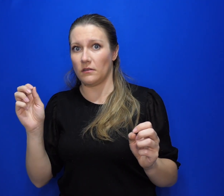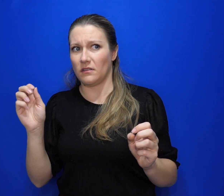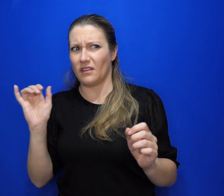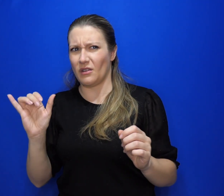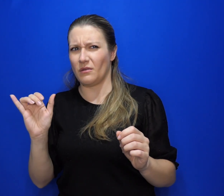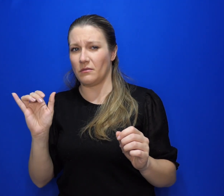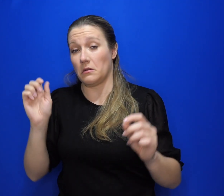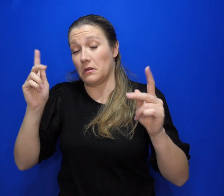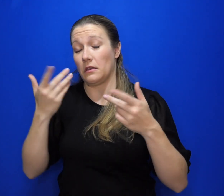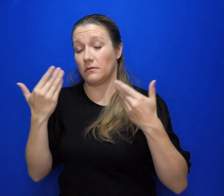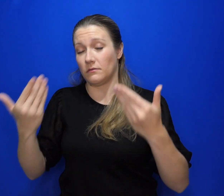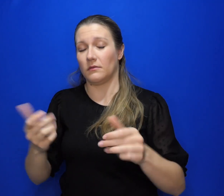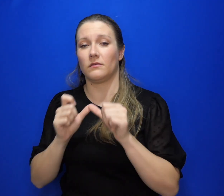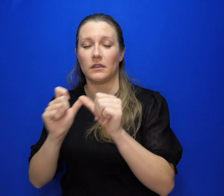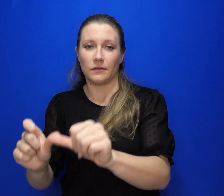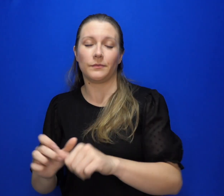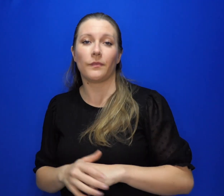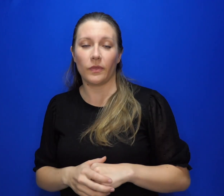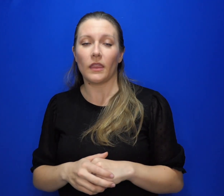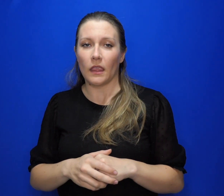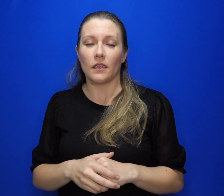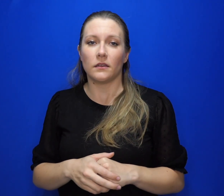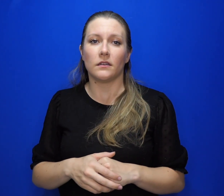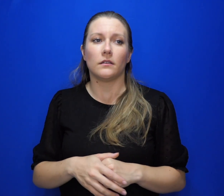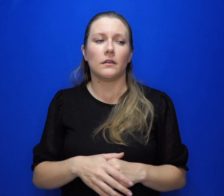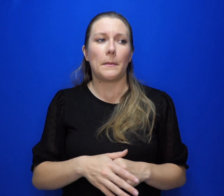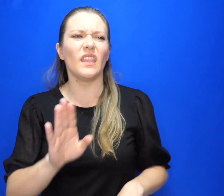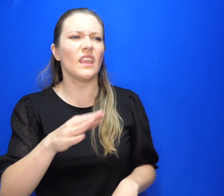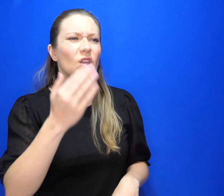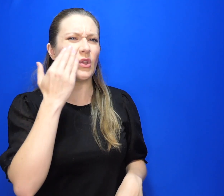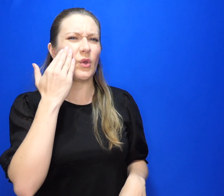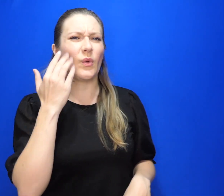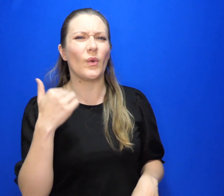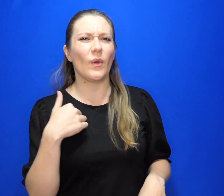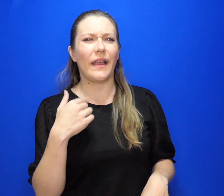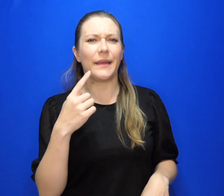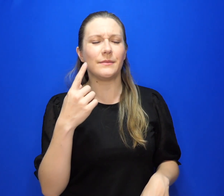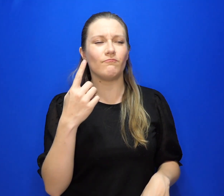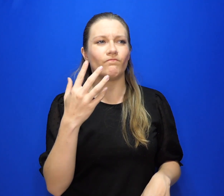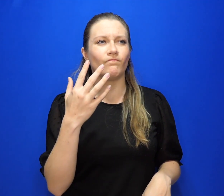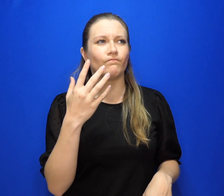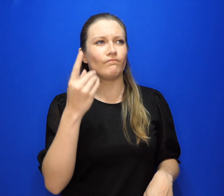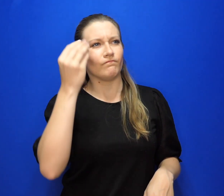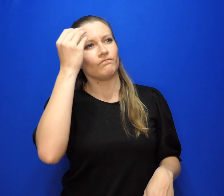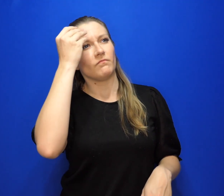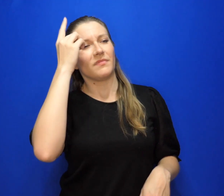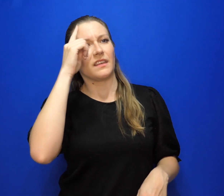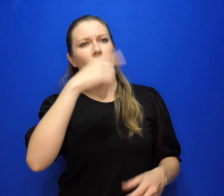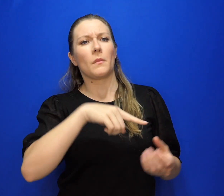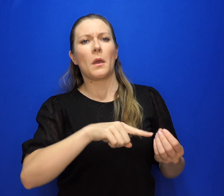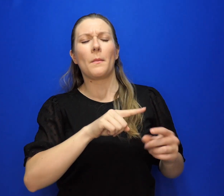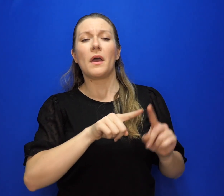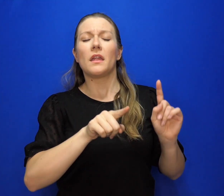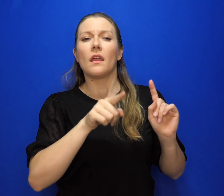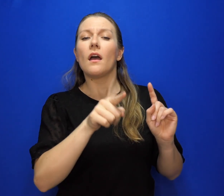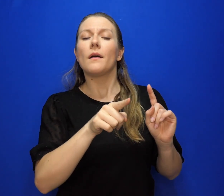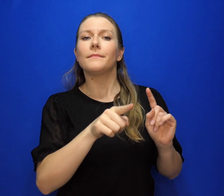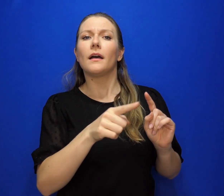and she just sort of went with it. Right. You know what my inclination would be in terms of how the mom could see that there were 2. I bet